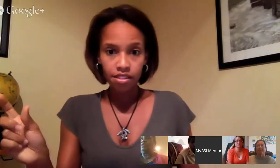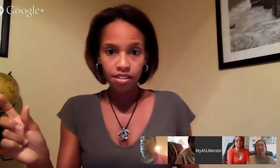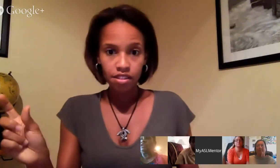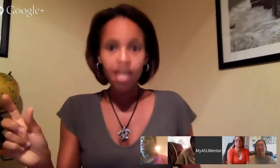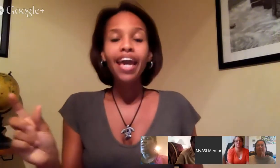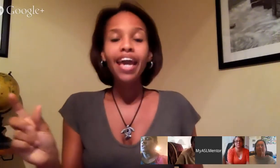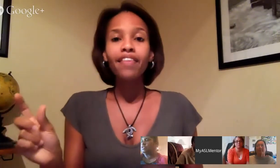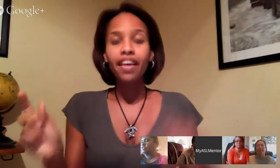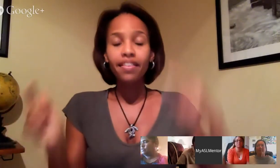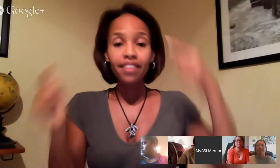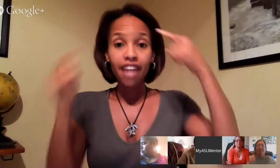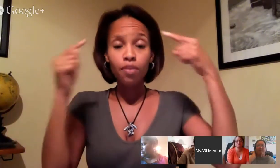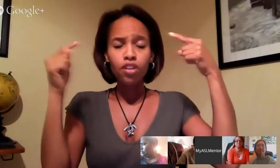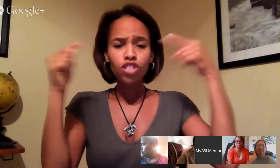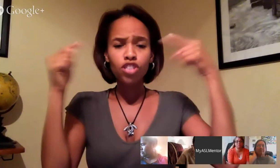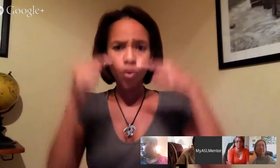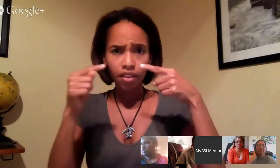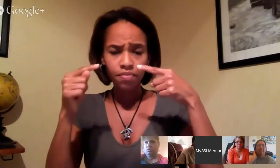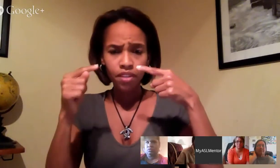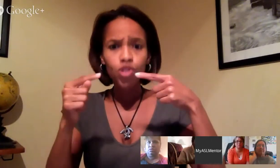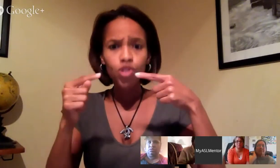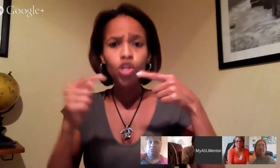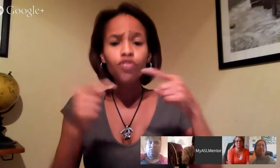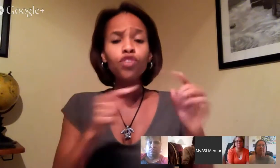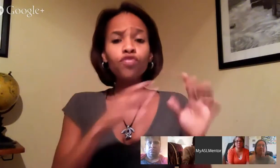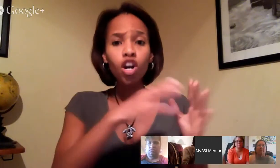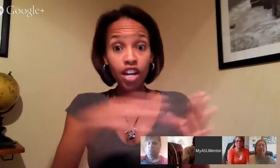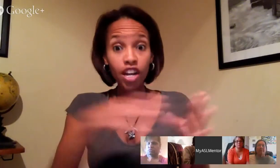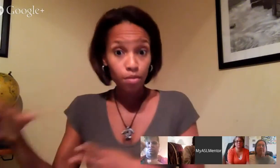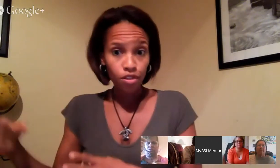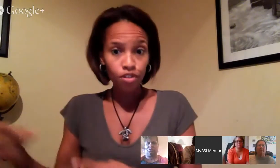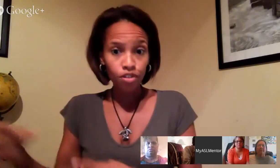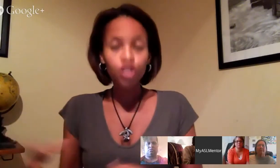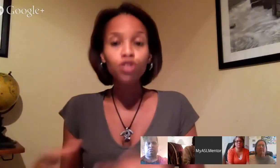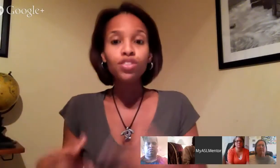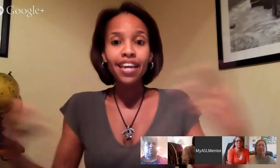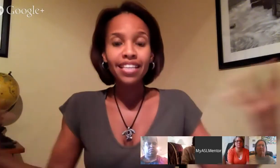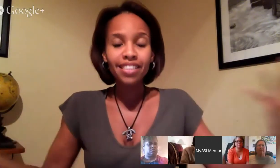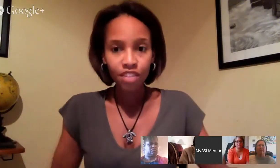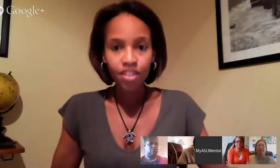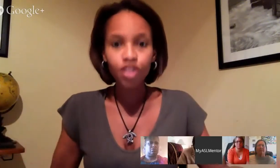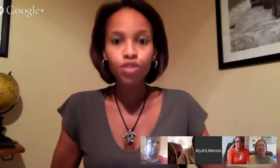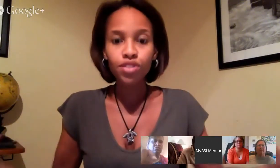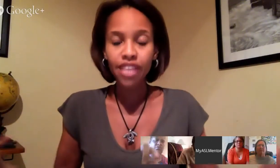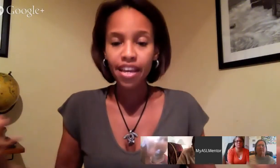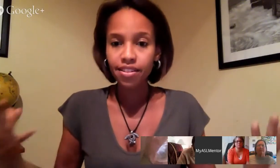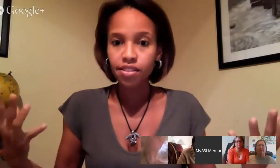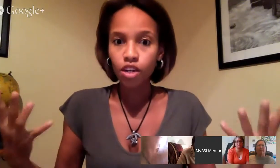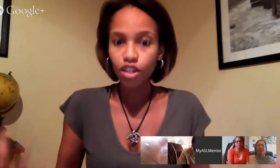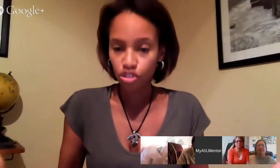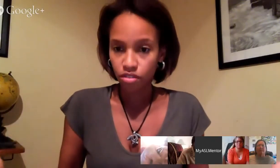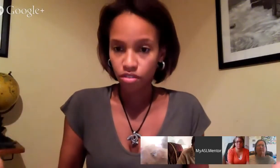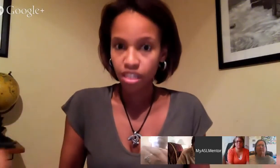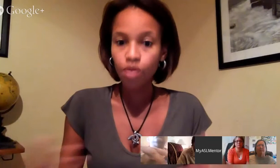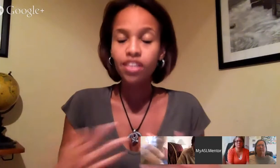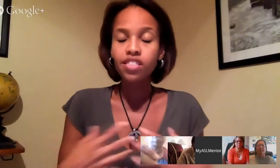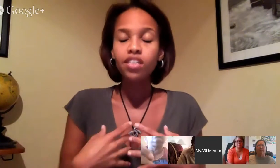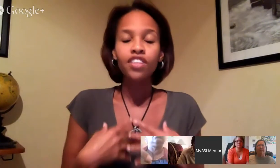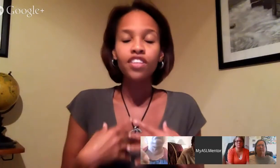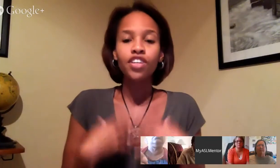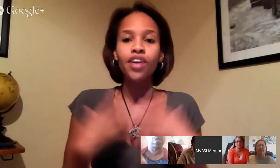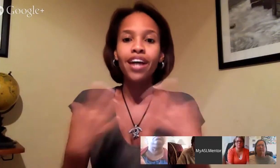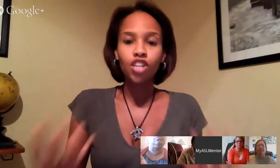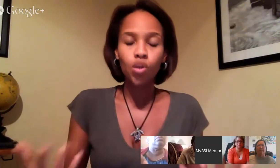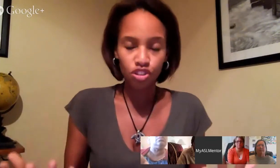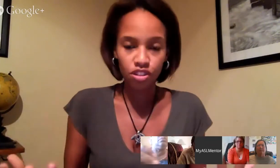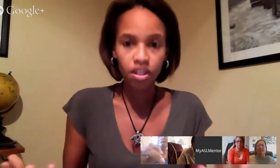end, and then the eyebrows go in. So if you follow that grammar, it's clear that you're saying a question. It's clear that